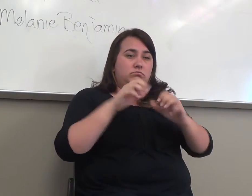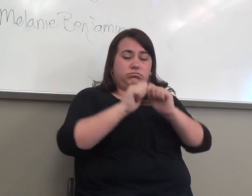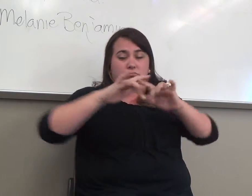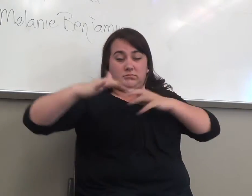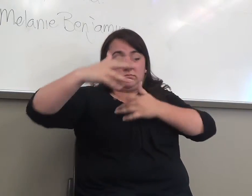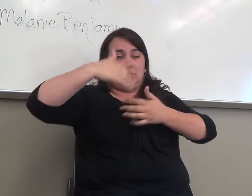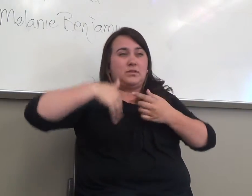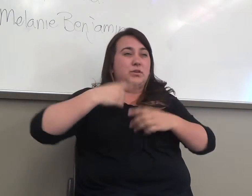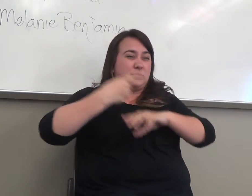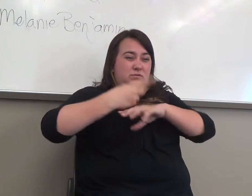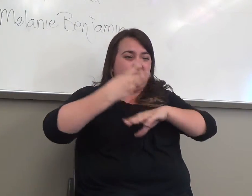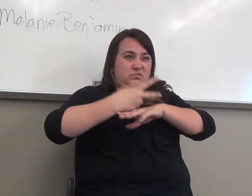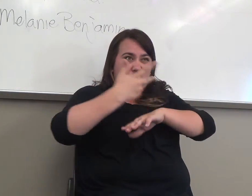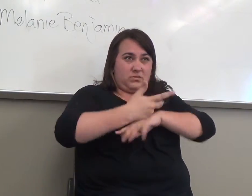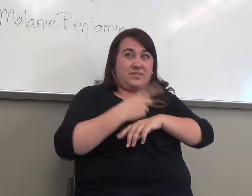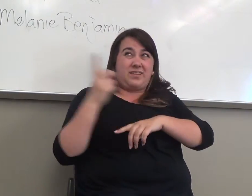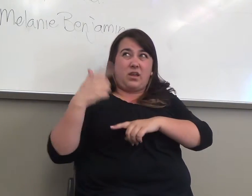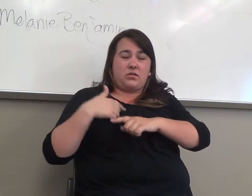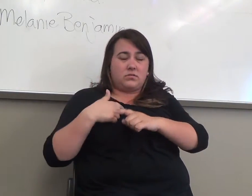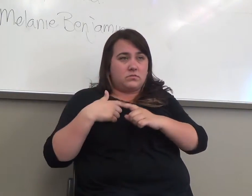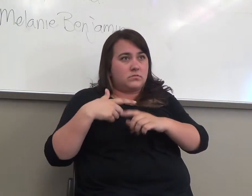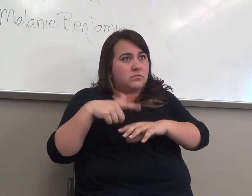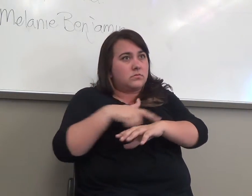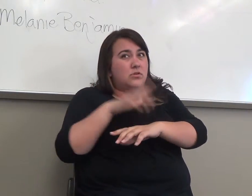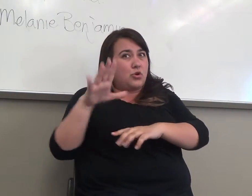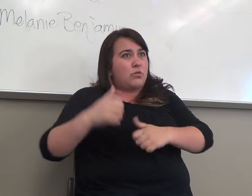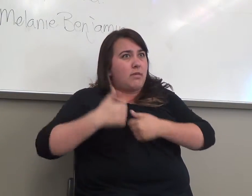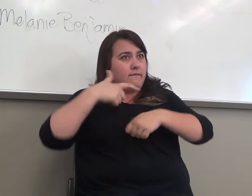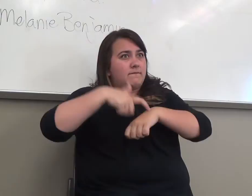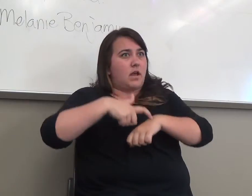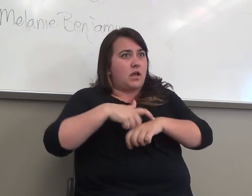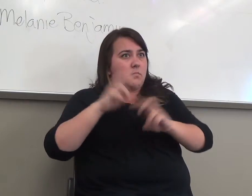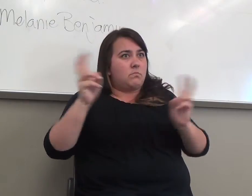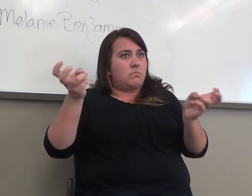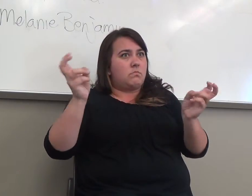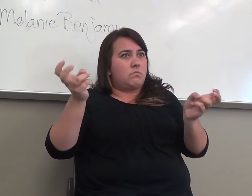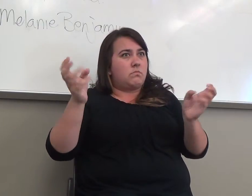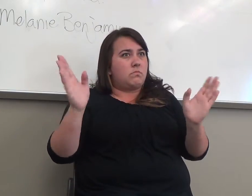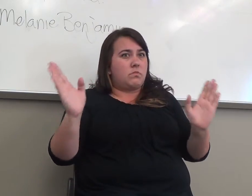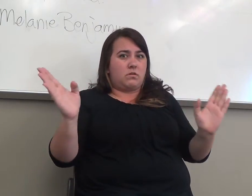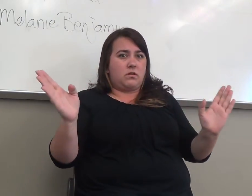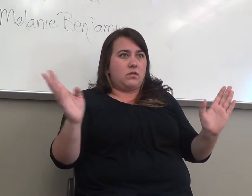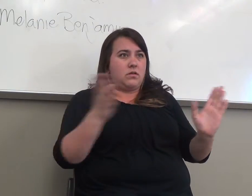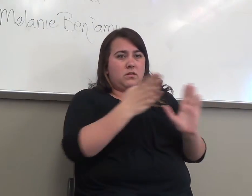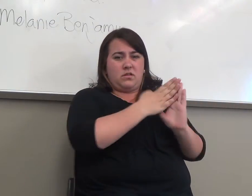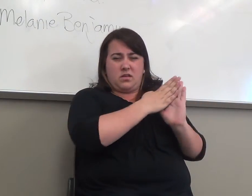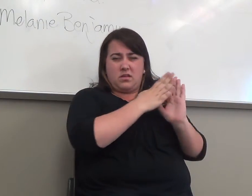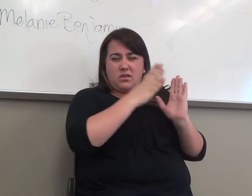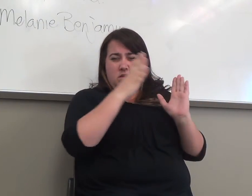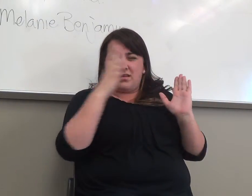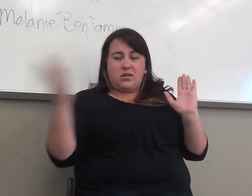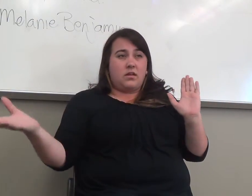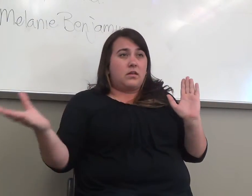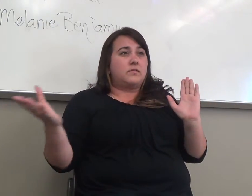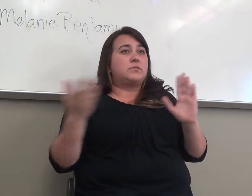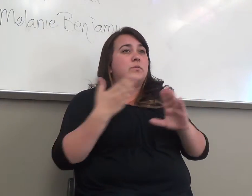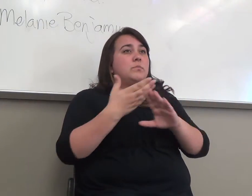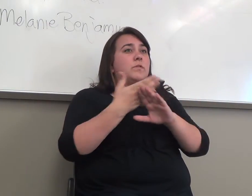Now we have this thing, that kind of goes over this whole person's life. Okay, first off, we need to, before I ask somebody what